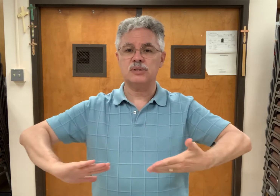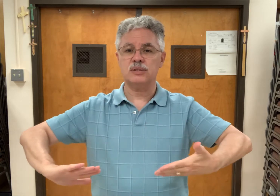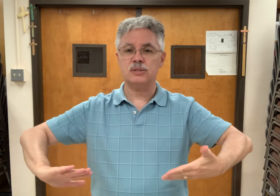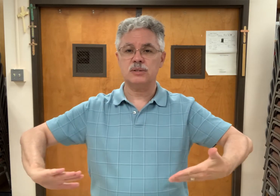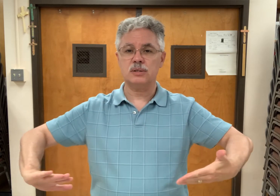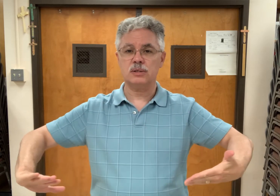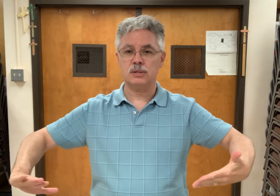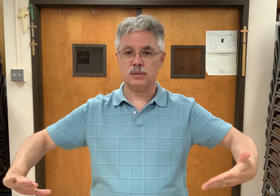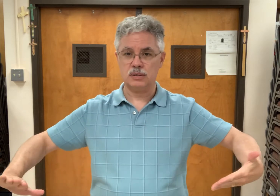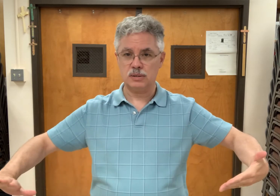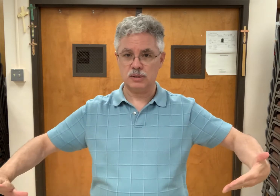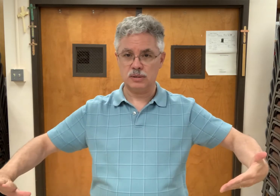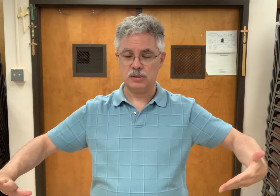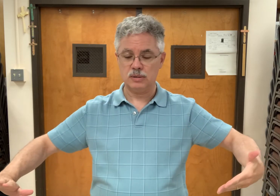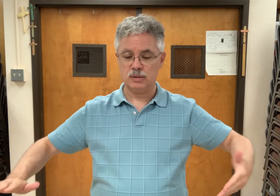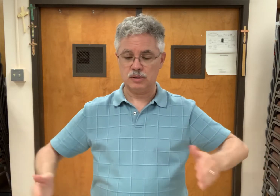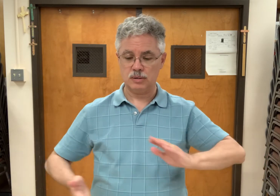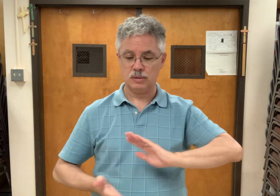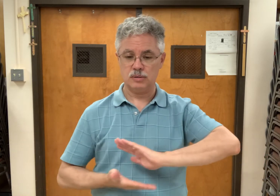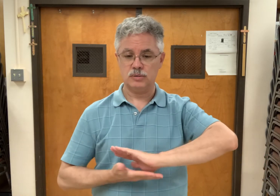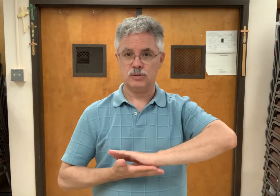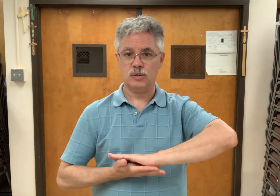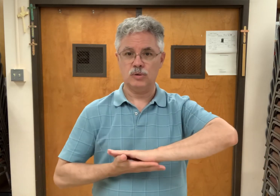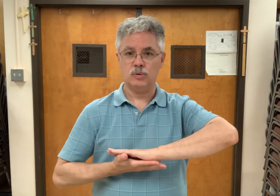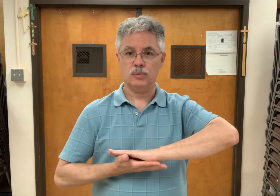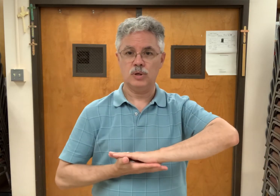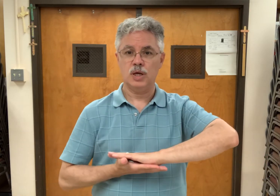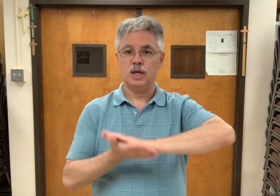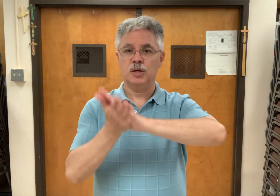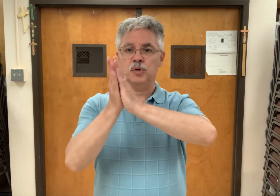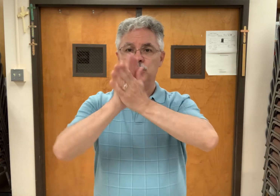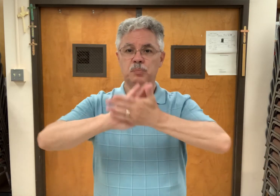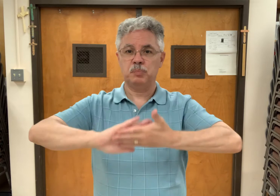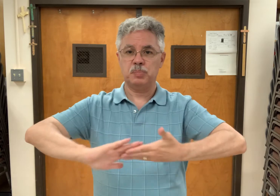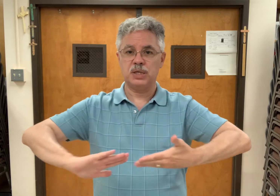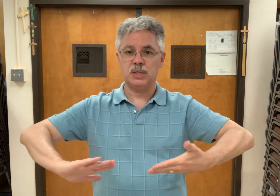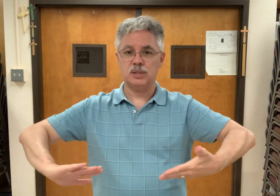so peace